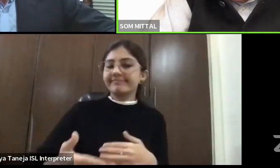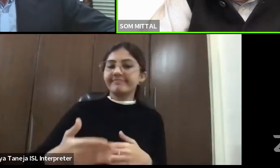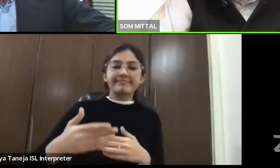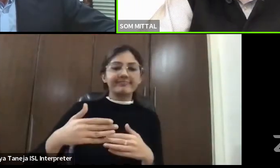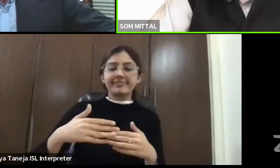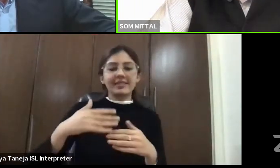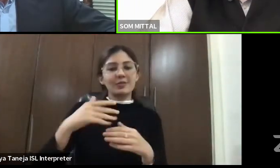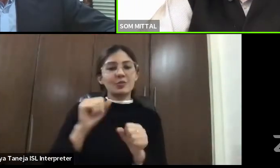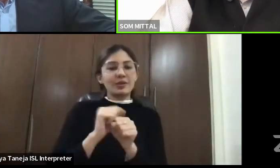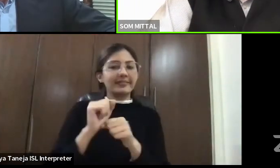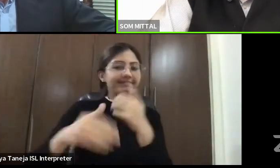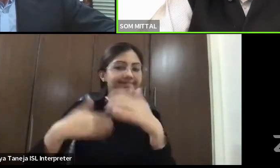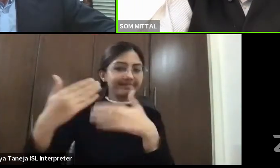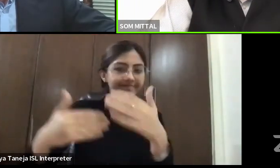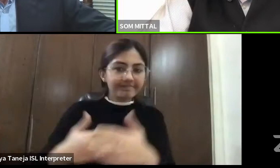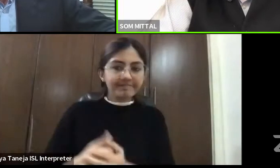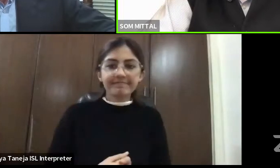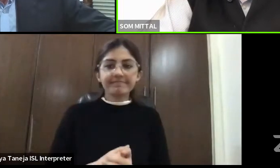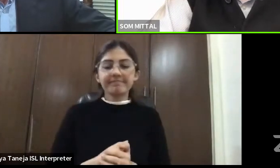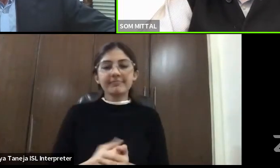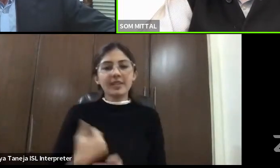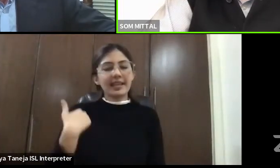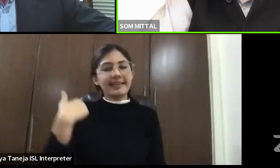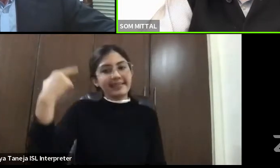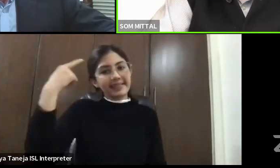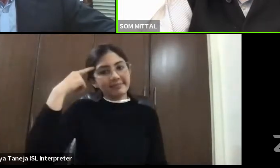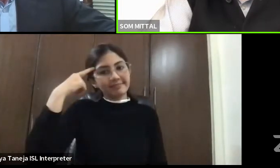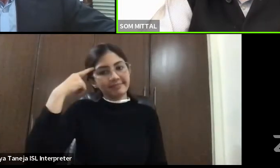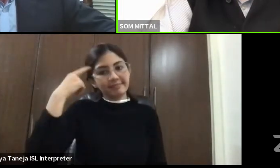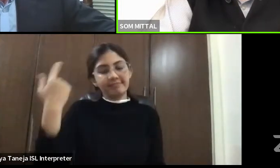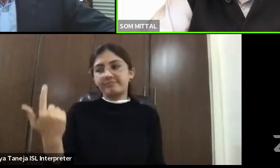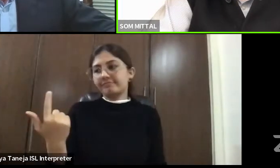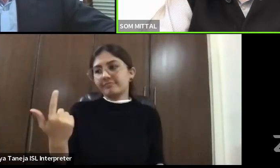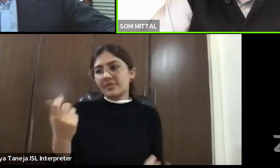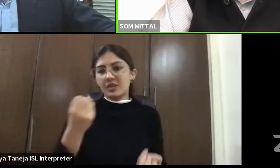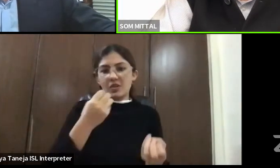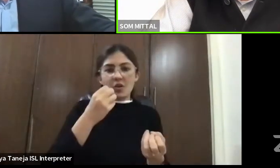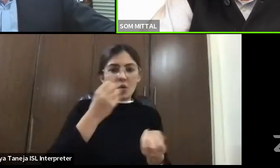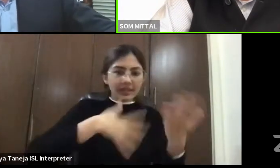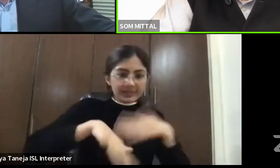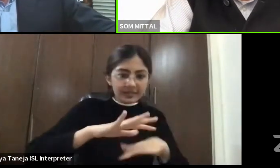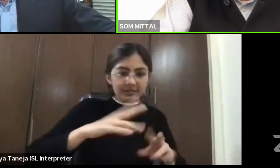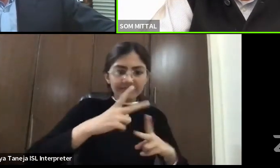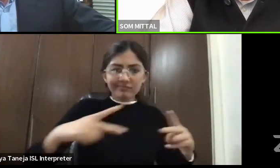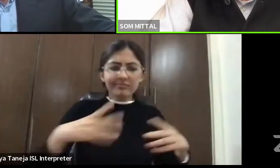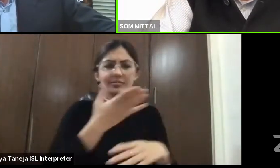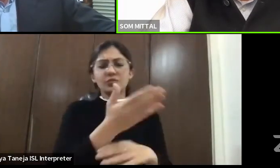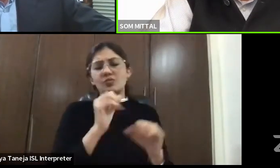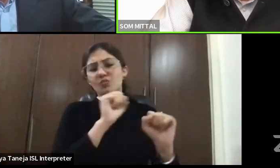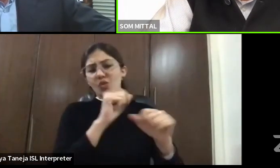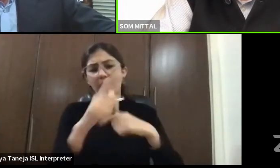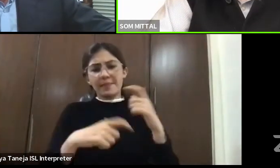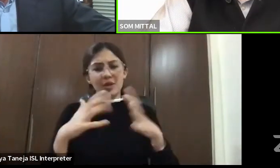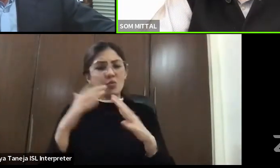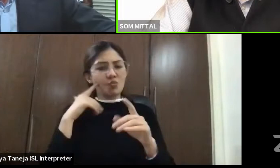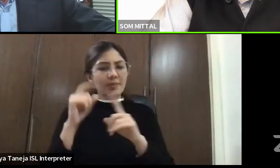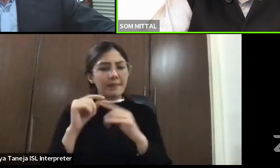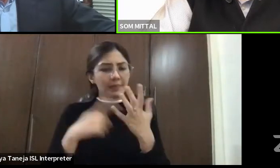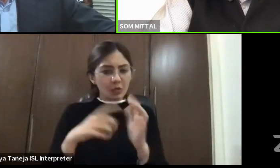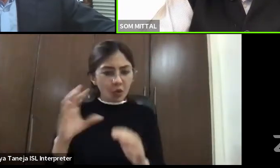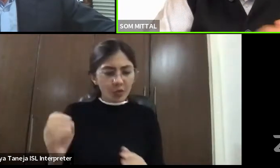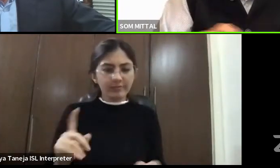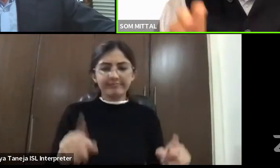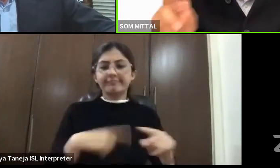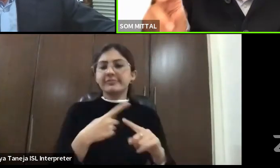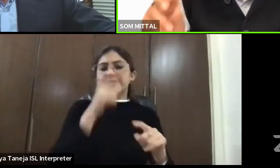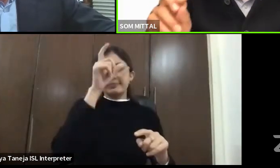on. So, I think corporations like Wipro and individuals like you who, like